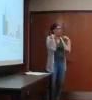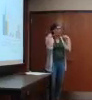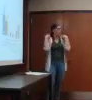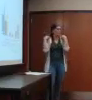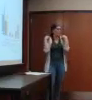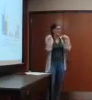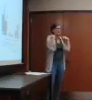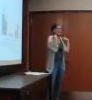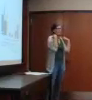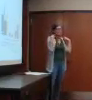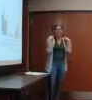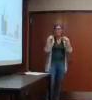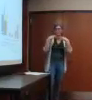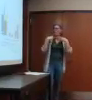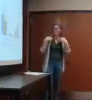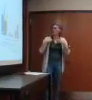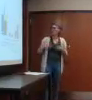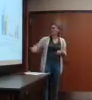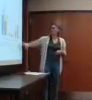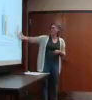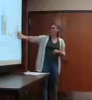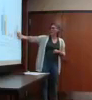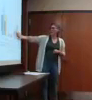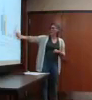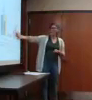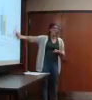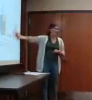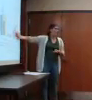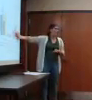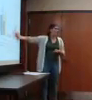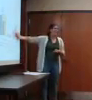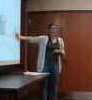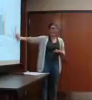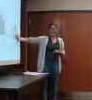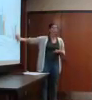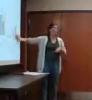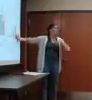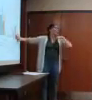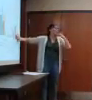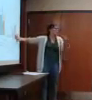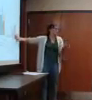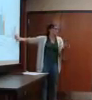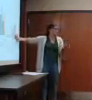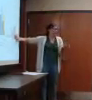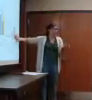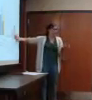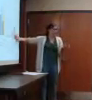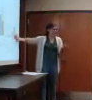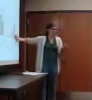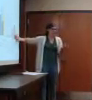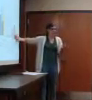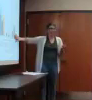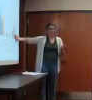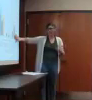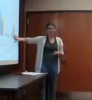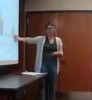that role of the entity from the story on your own body. That's used a lot by late signing children to introduce entities,